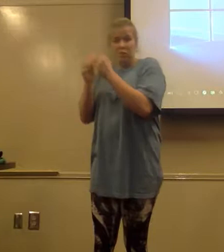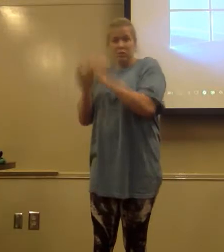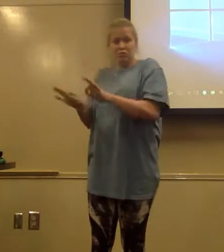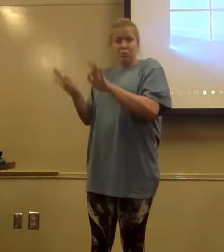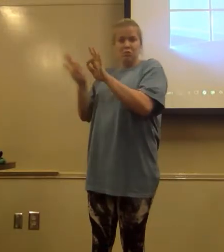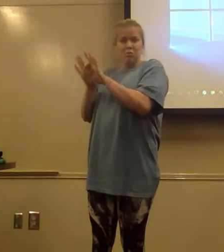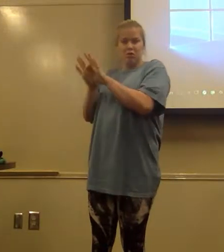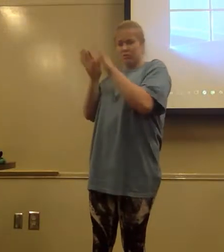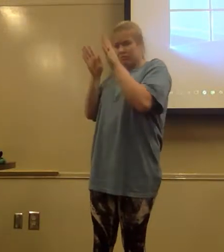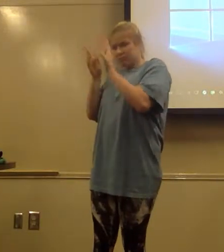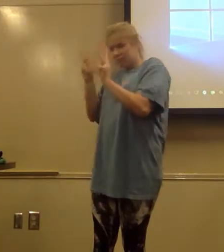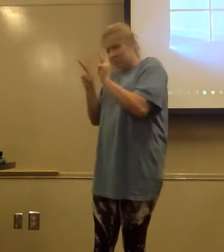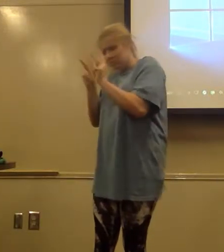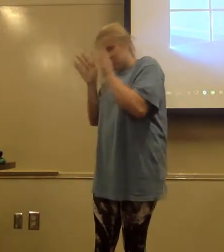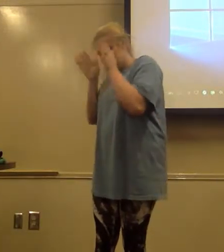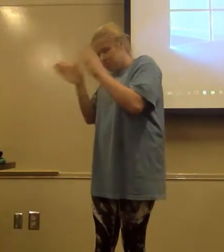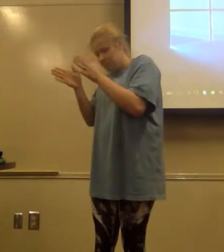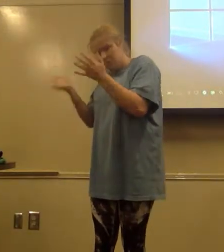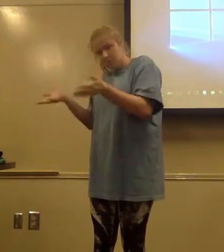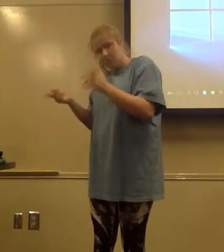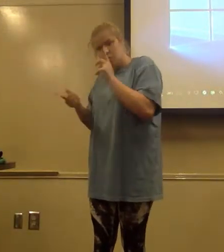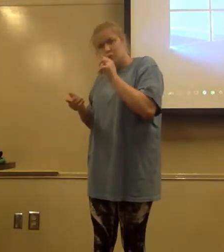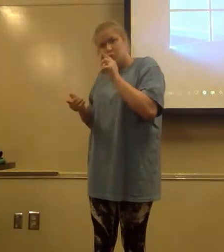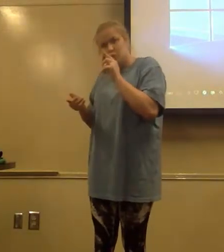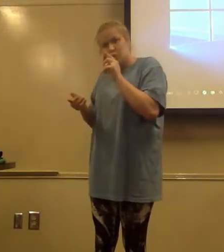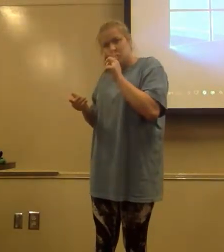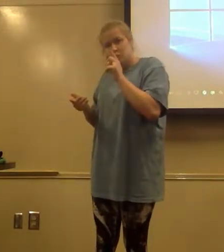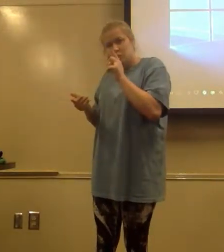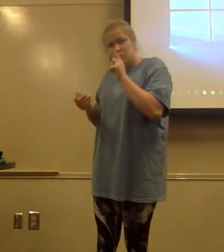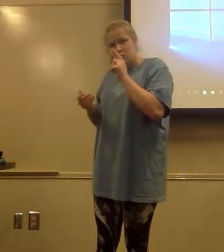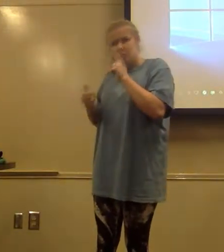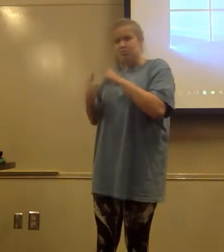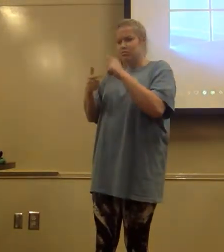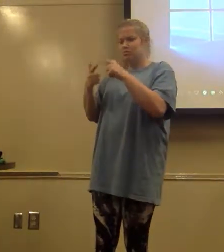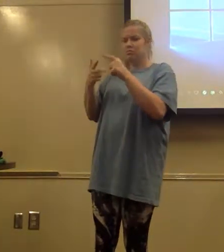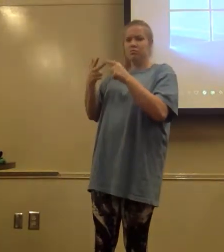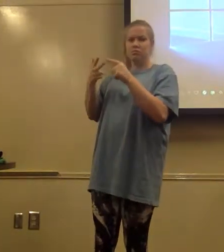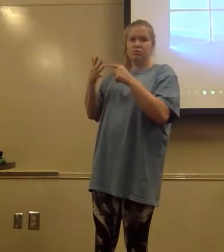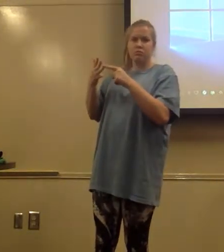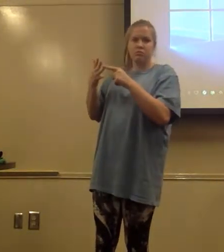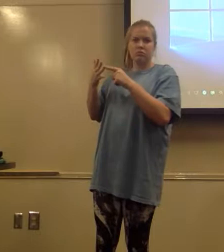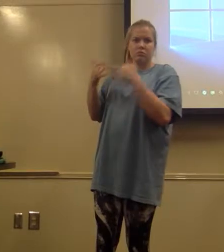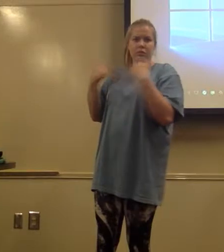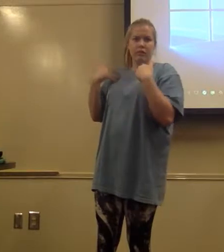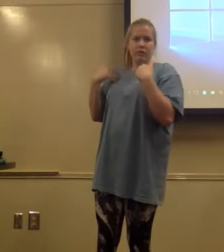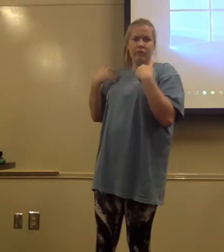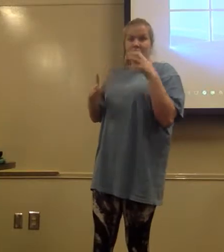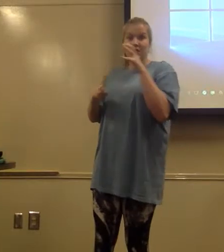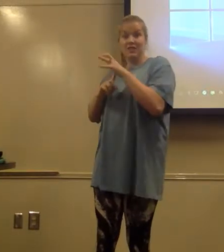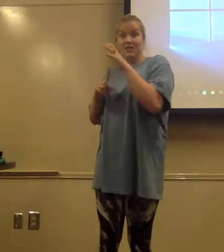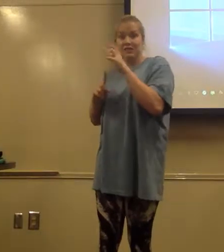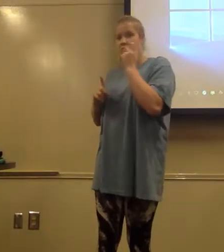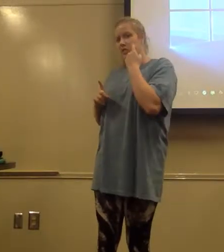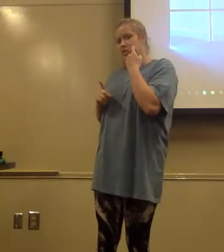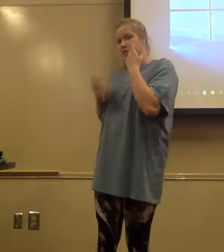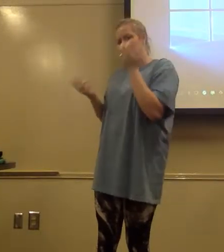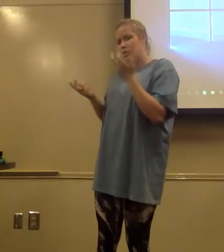Committee doing a lot of work. Who are the main players and what's been achieved specifically in the last few months and last year? What's been the memorable moment for